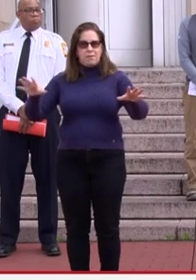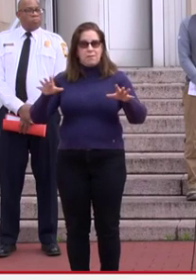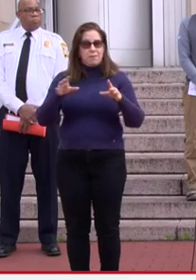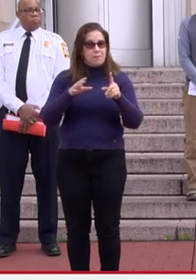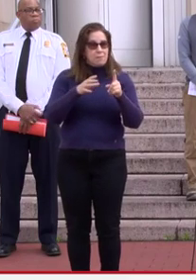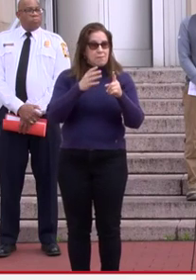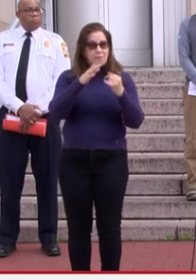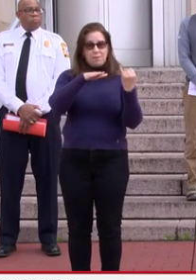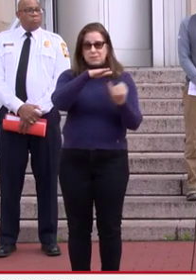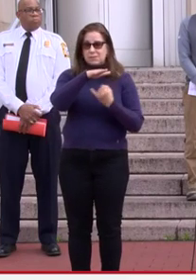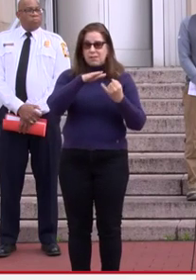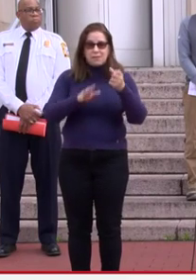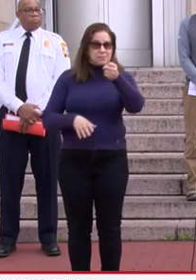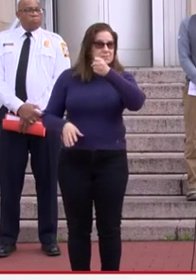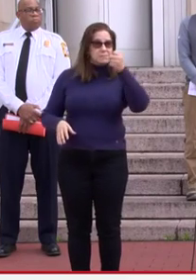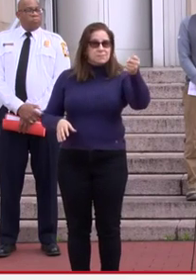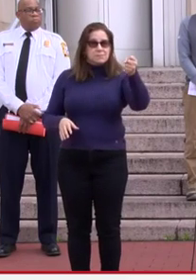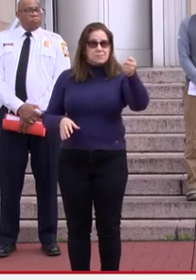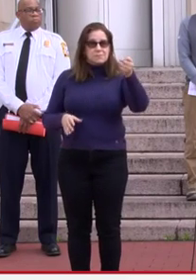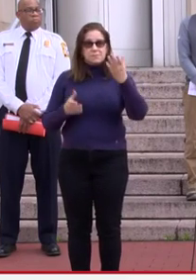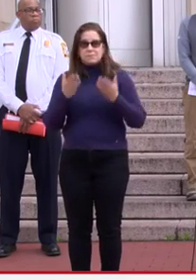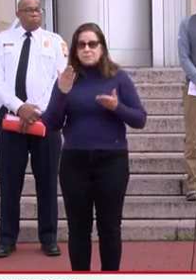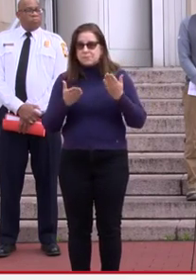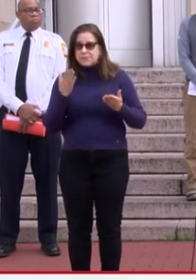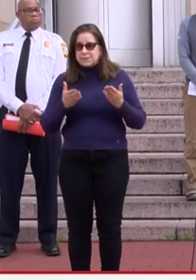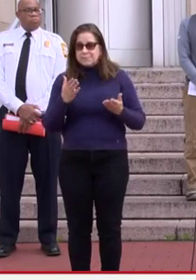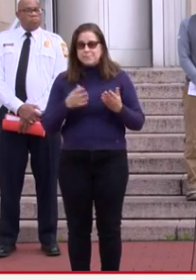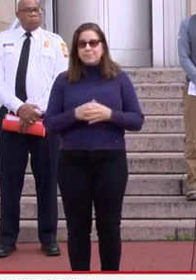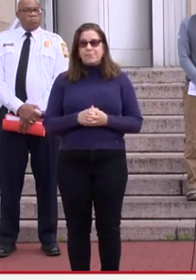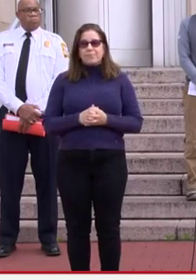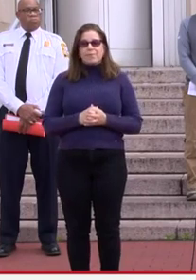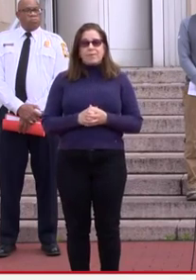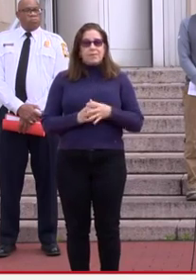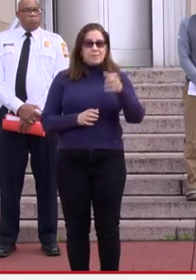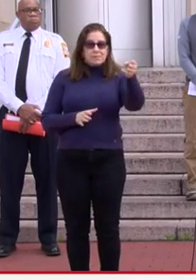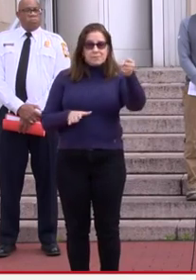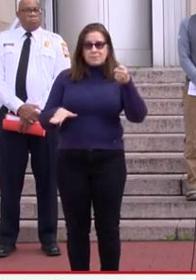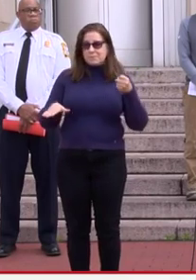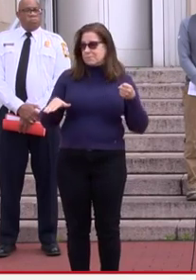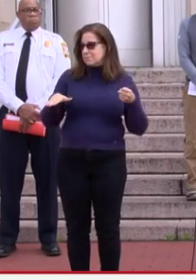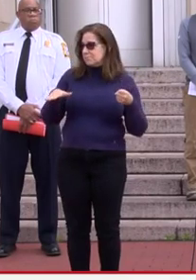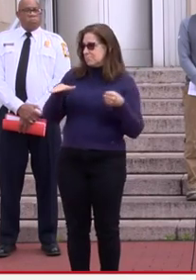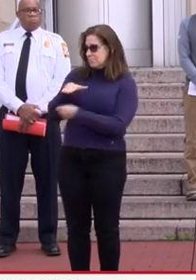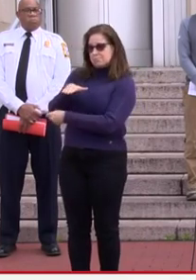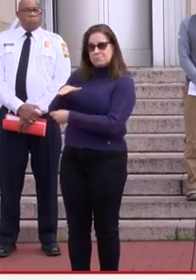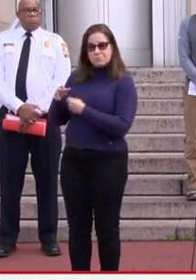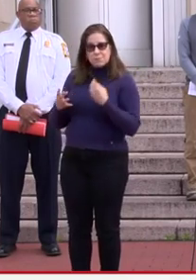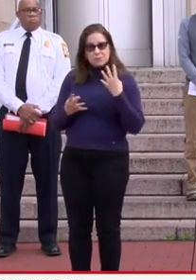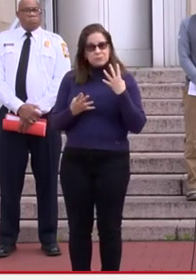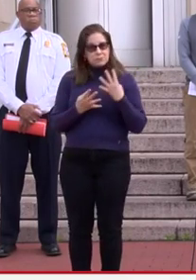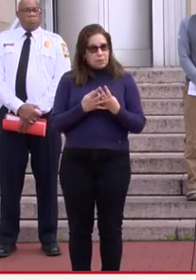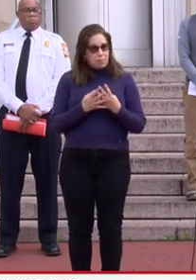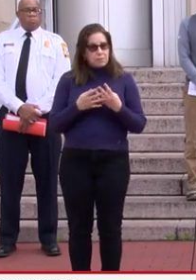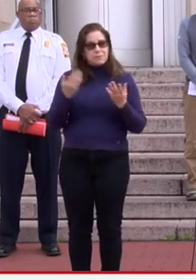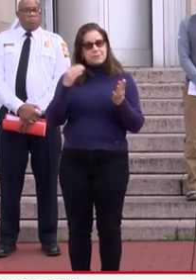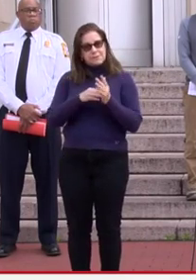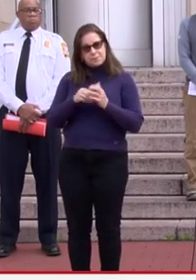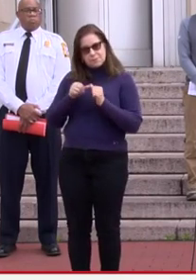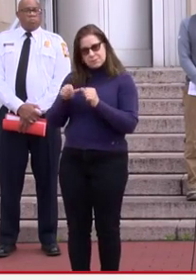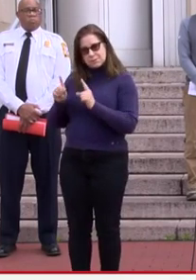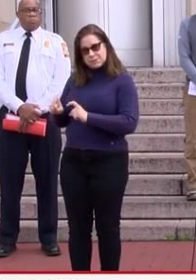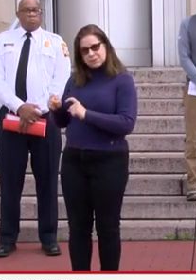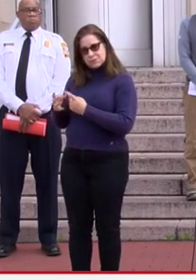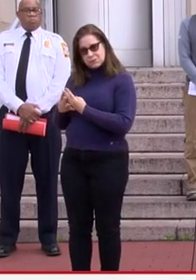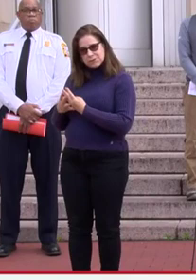they're subsequently placed in the custody of the Department of Corrections, they will be screened again, and if necessary, will be kept apart